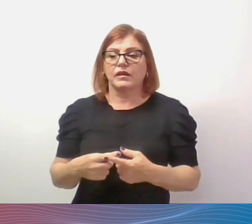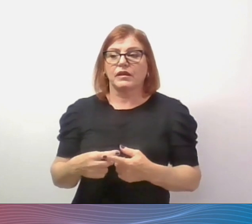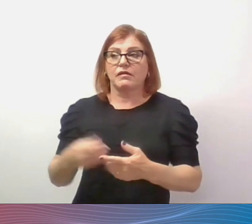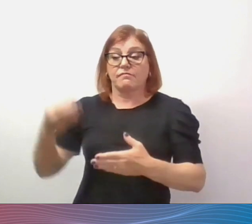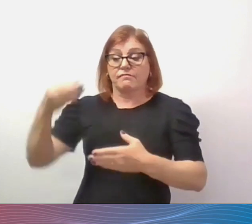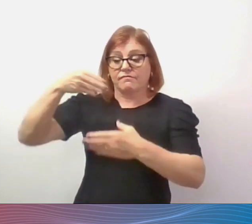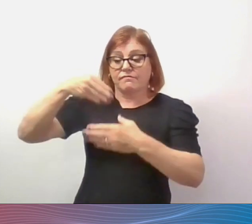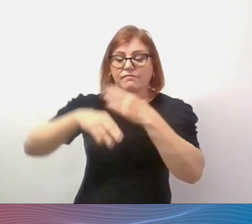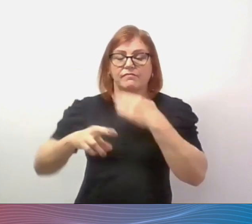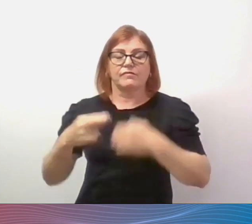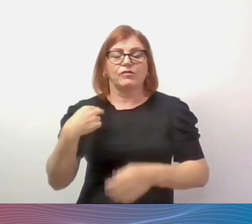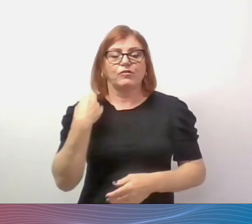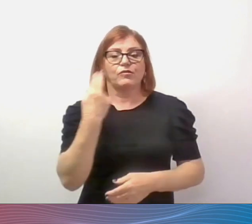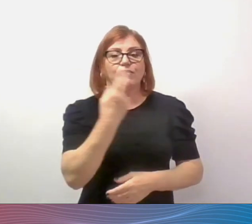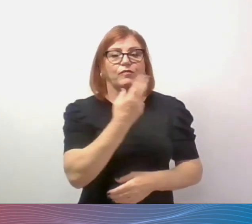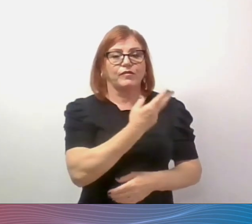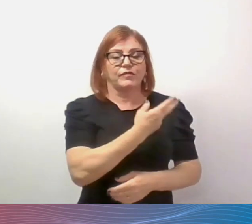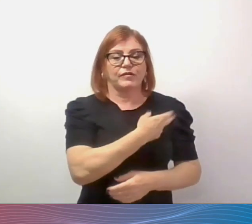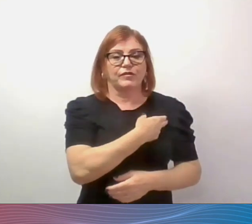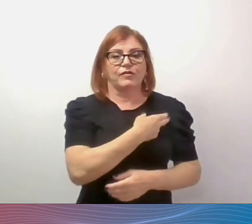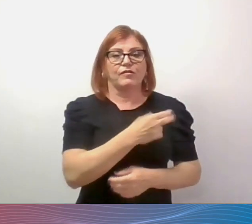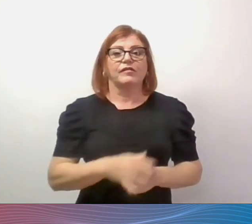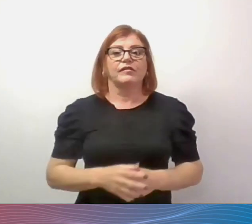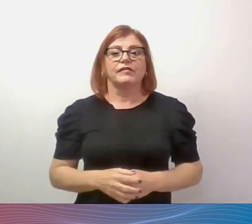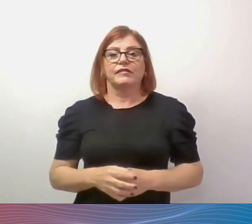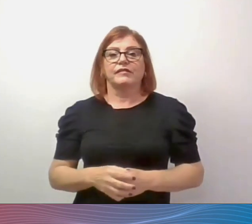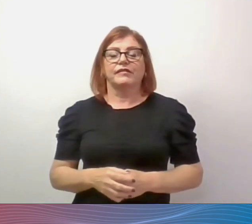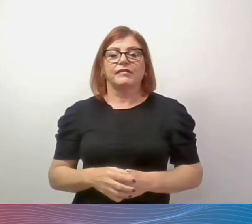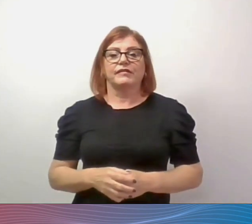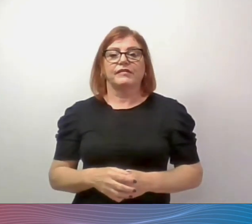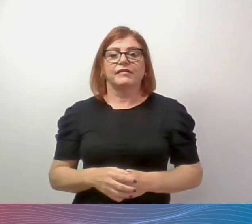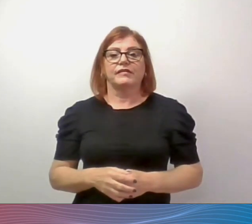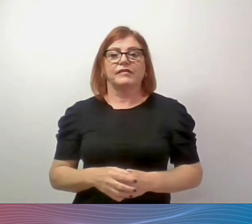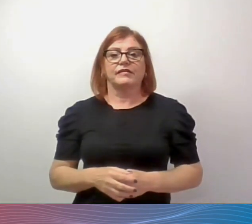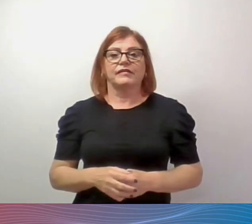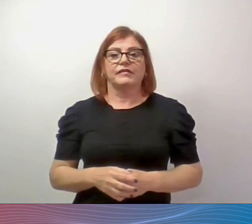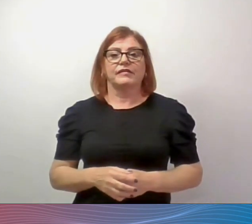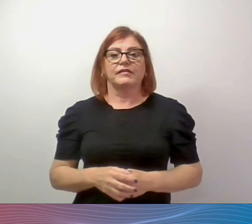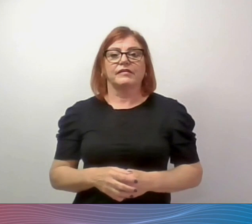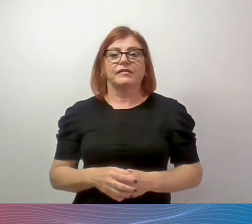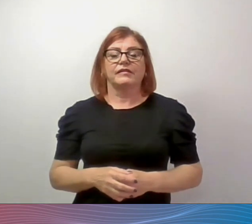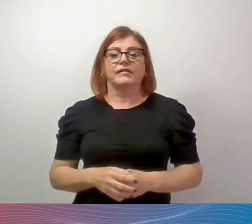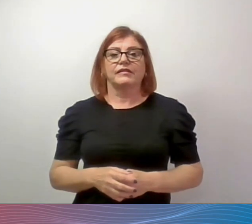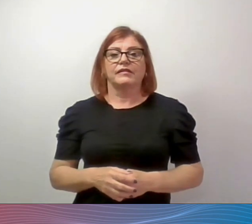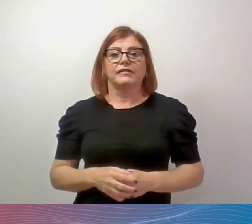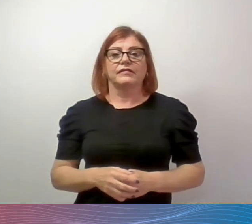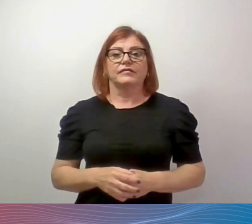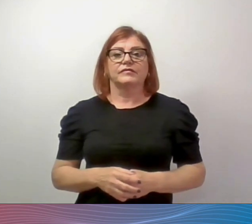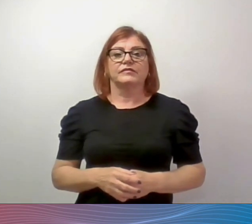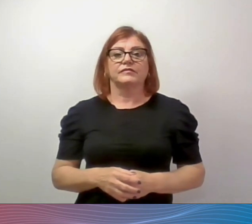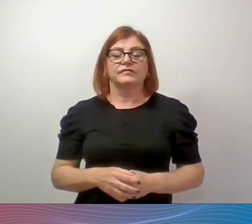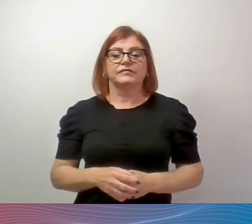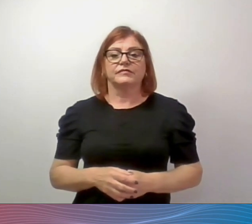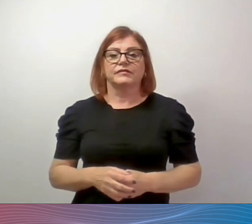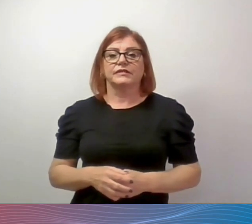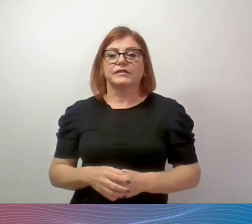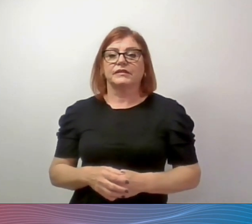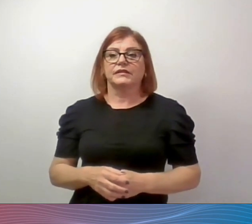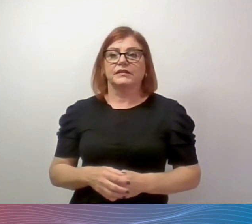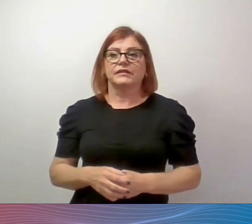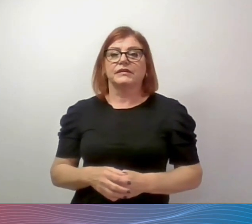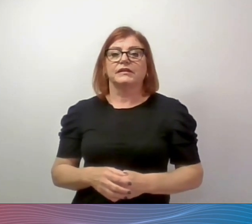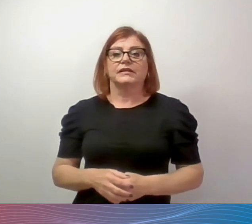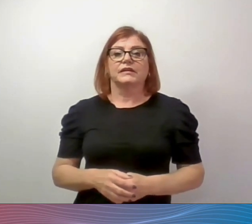as a giver, he came into us. Quem doa, consegue doar para os outros, é ele mesmo em nós. And who gives